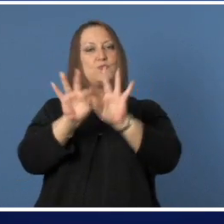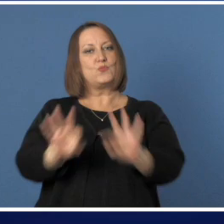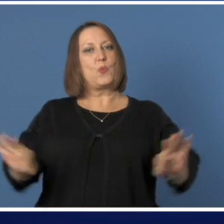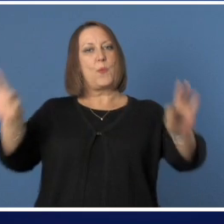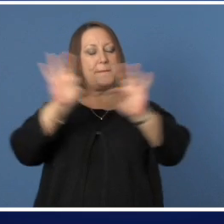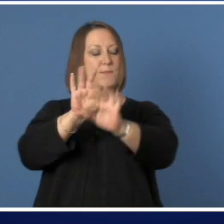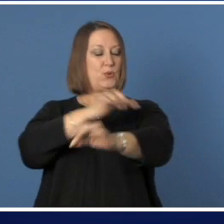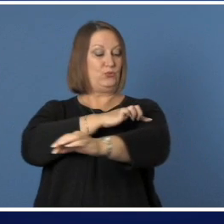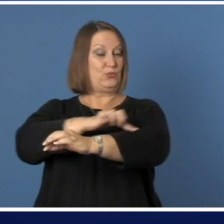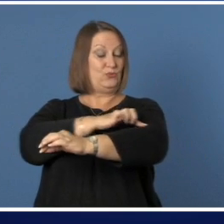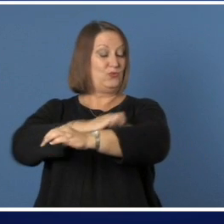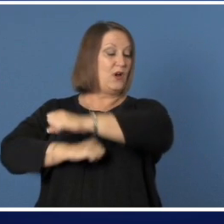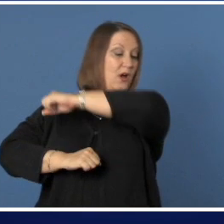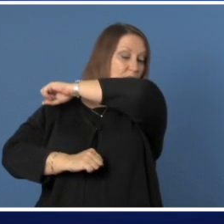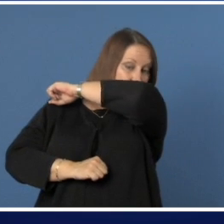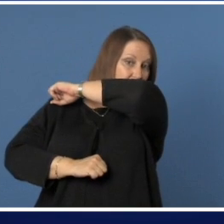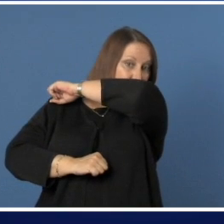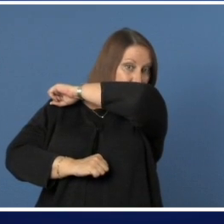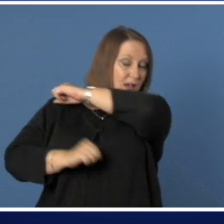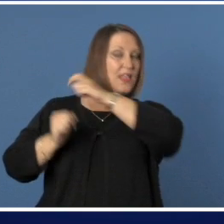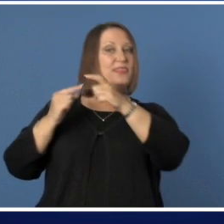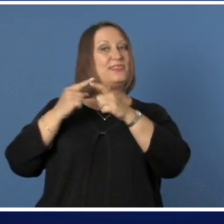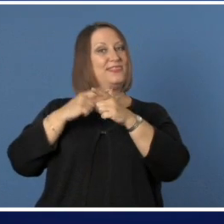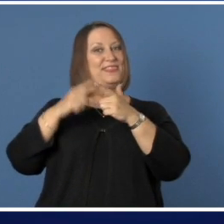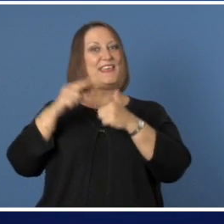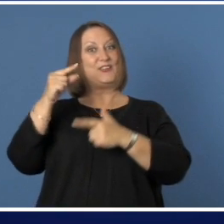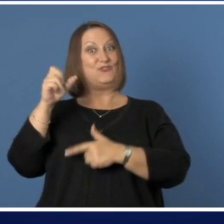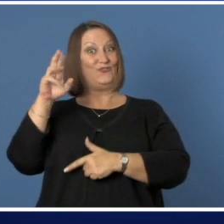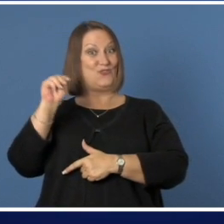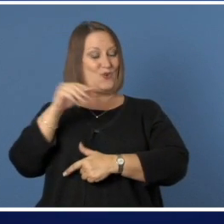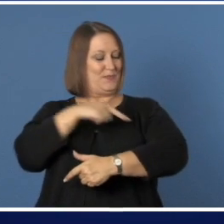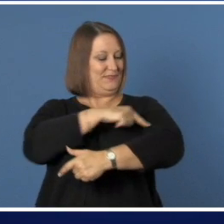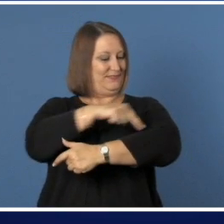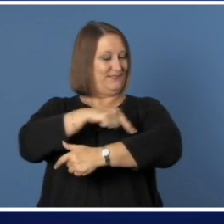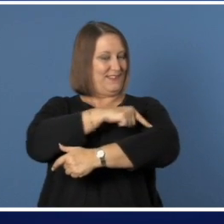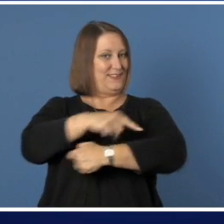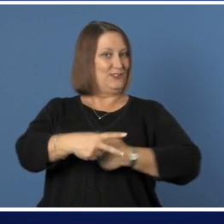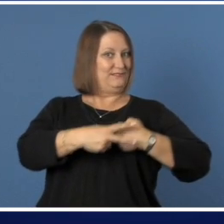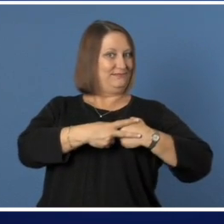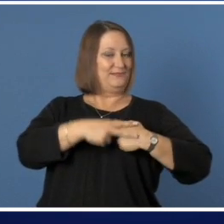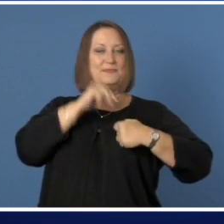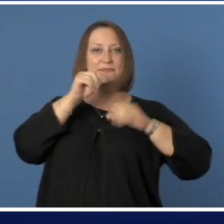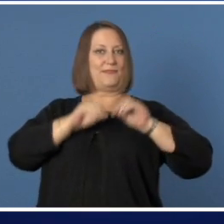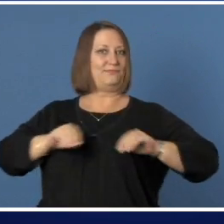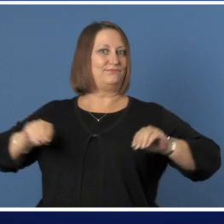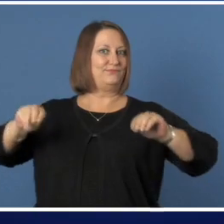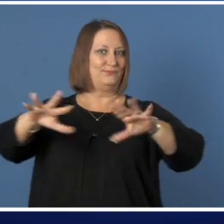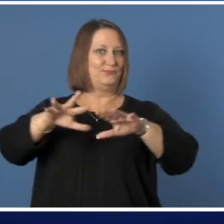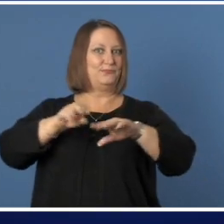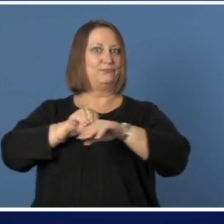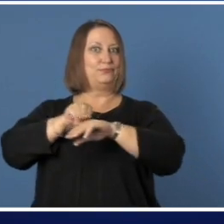By covering your cough and sneeze, you can prevent the transmission of germs